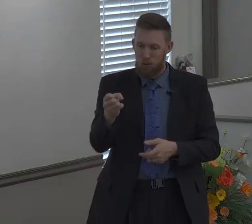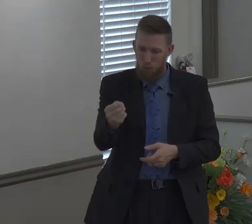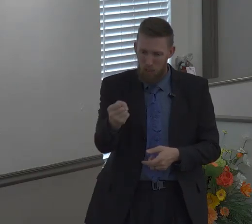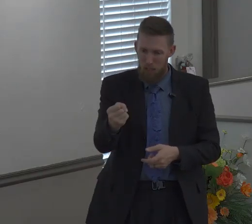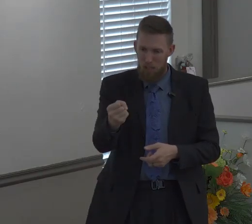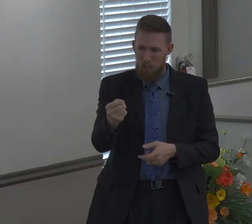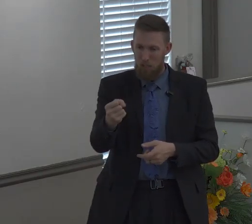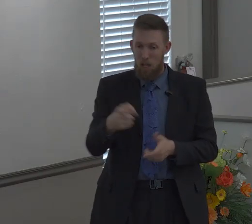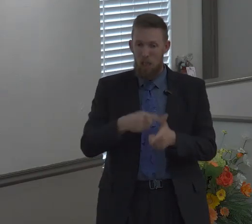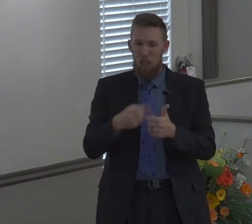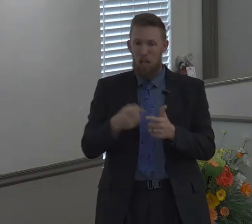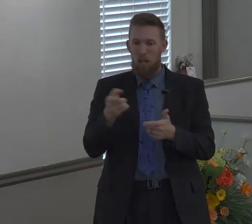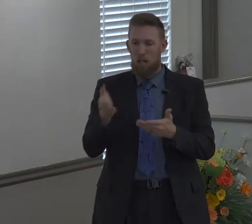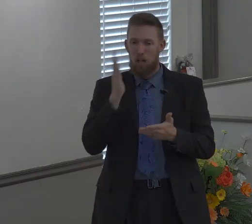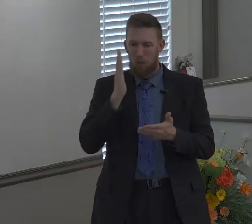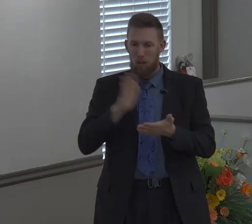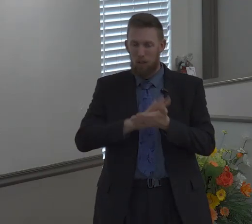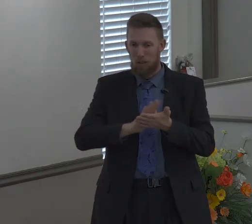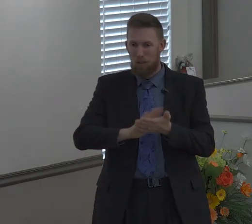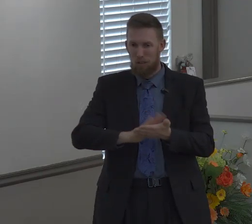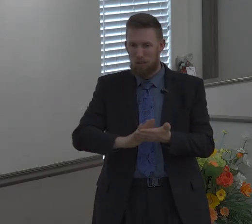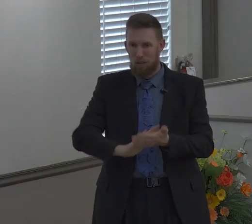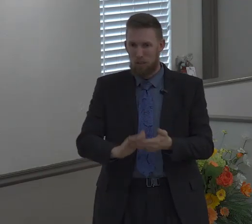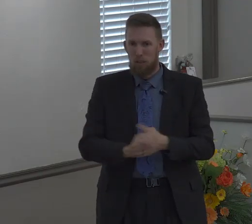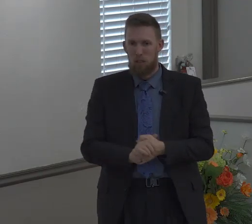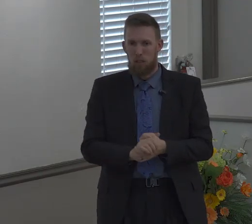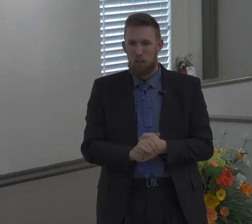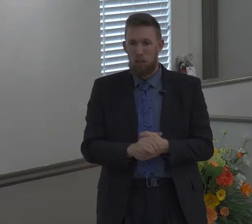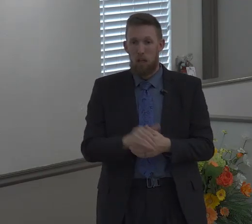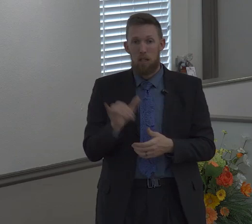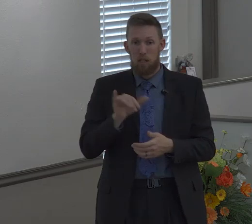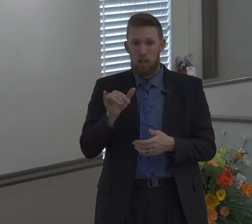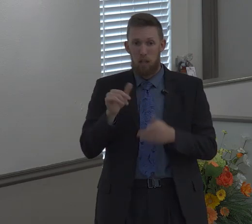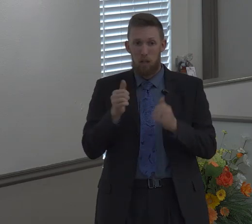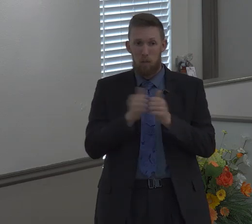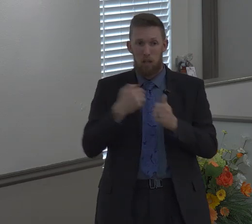for God, you're worthless.